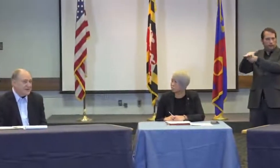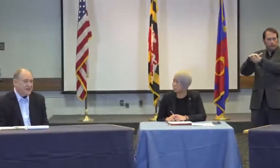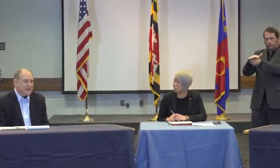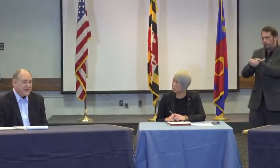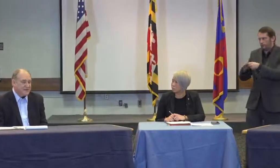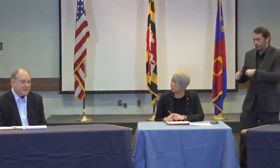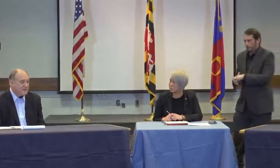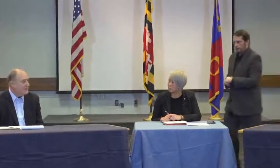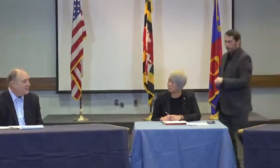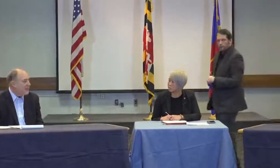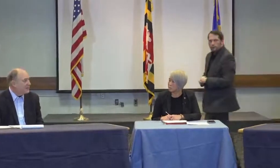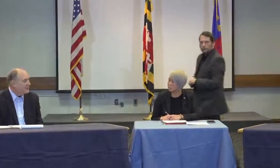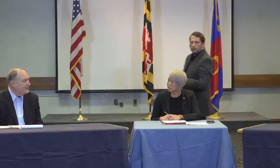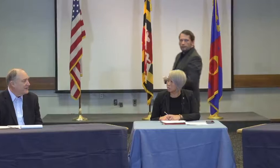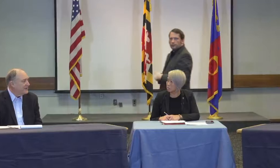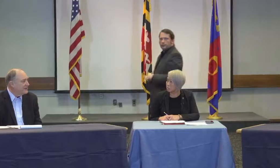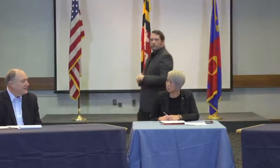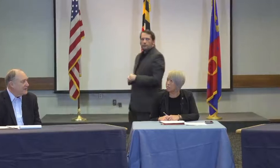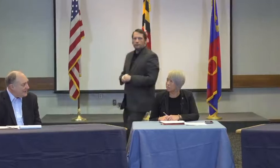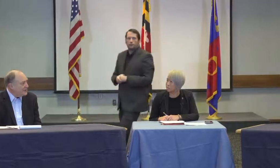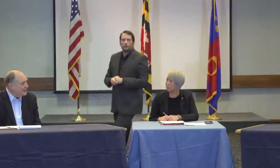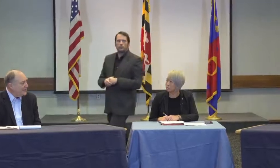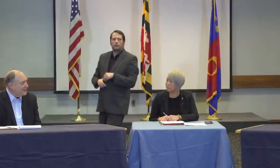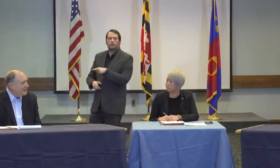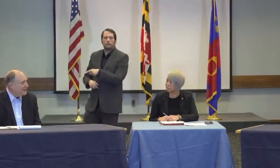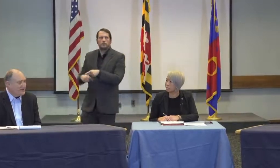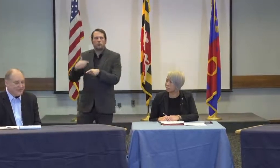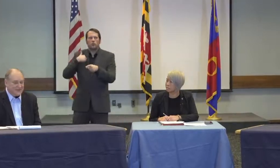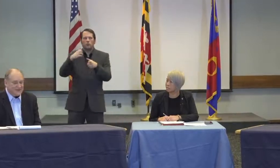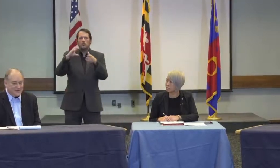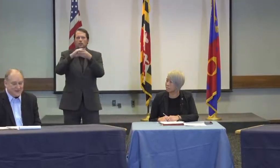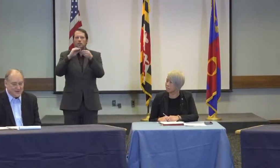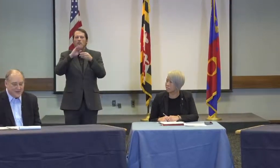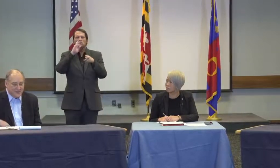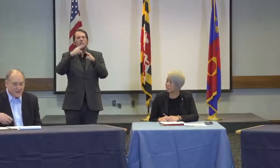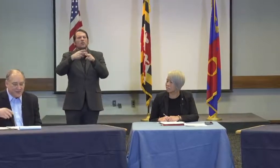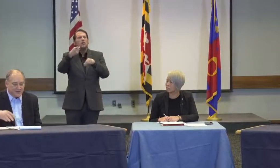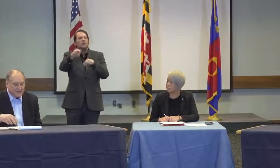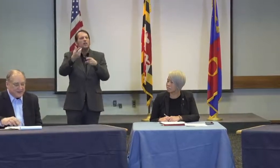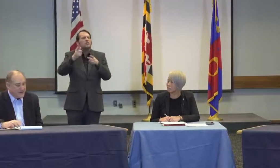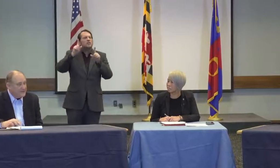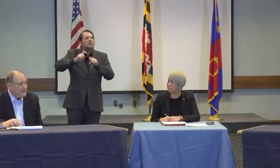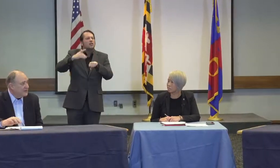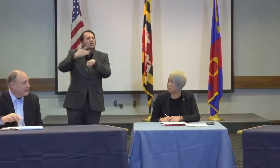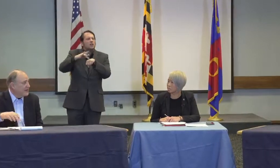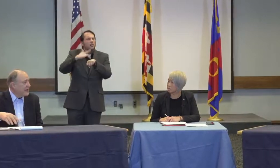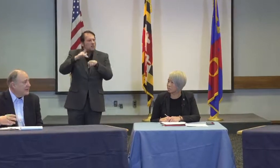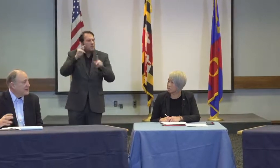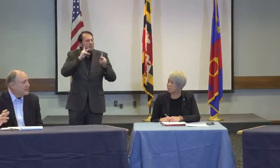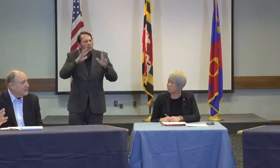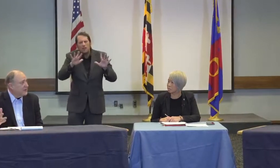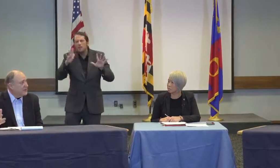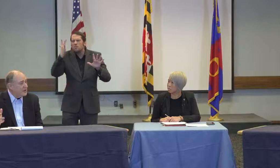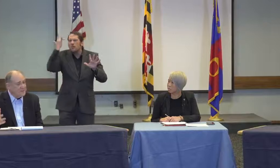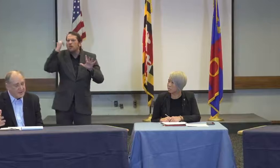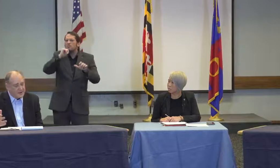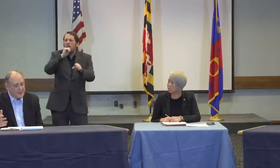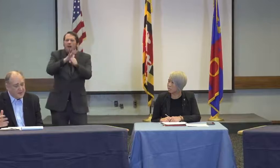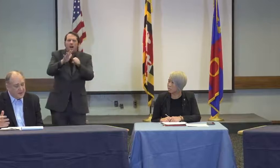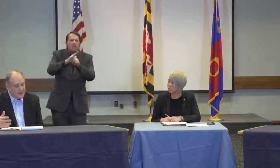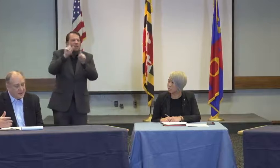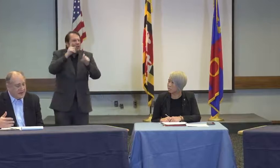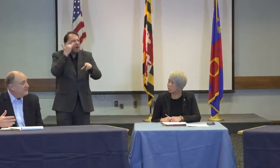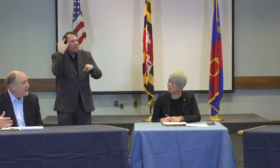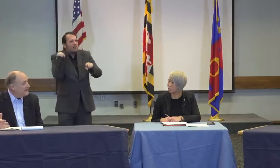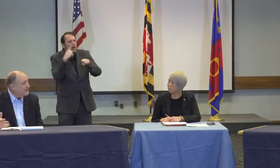because I think people are baffled about why you can't get this. So, when the state first announced that they were going to open up